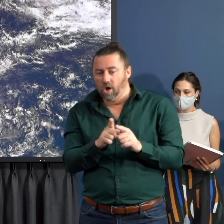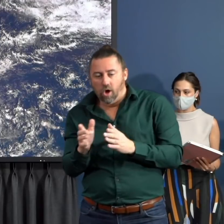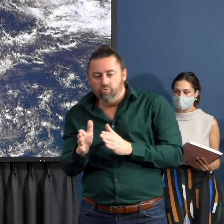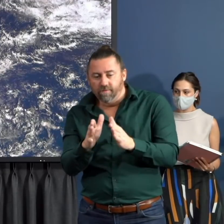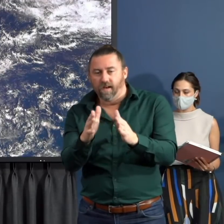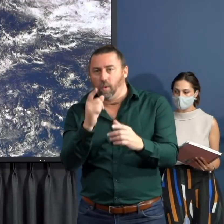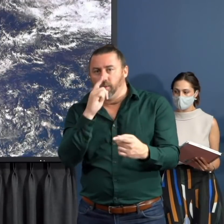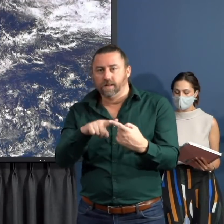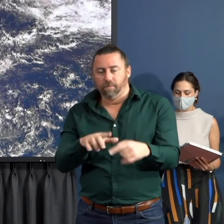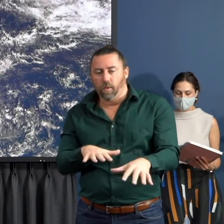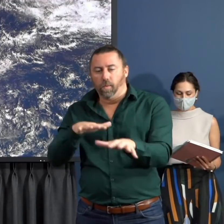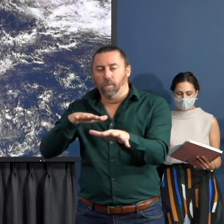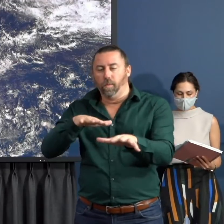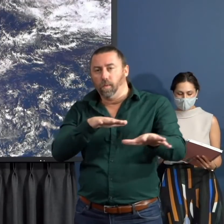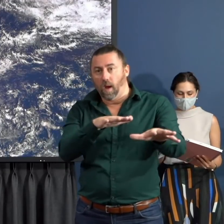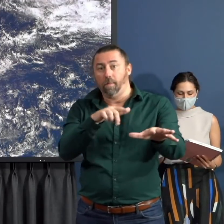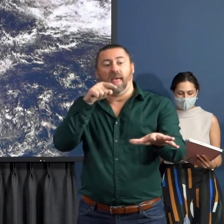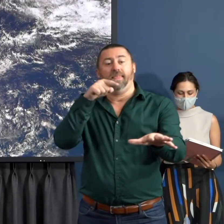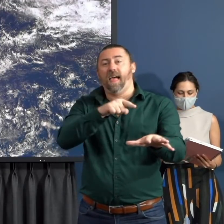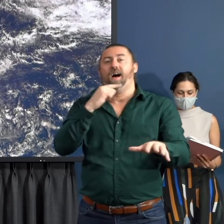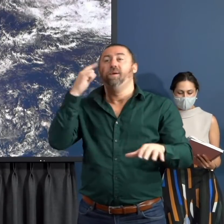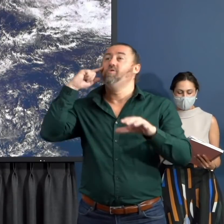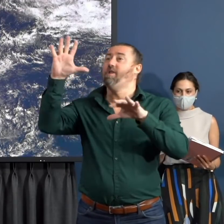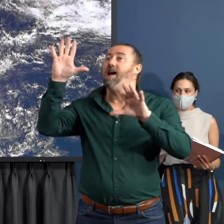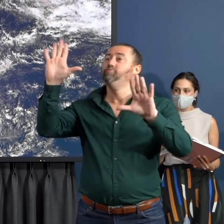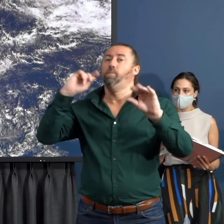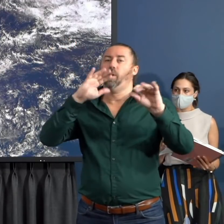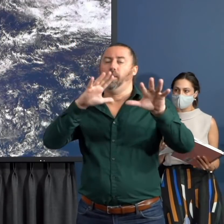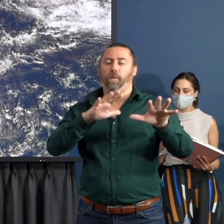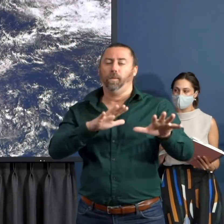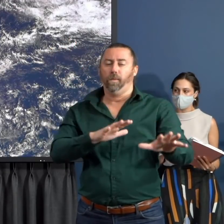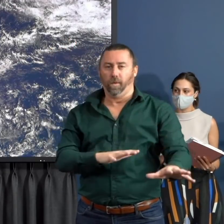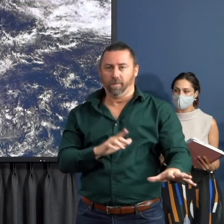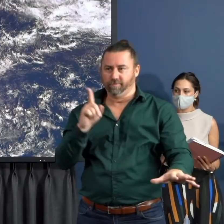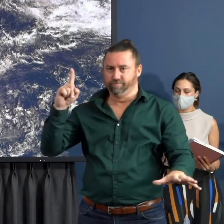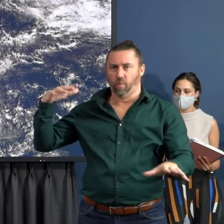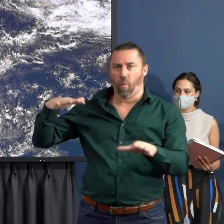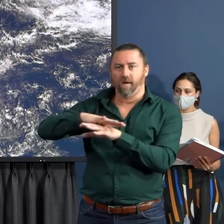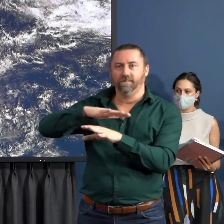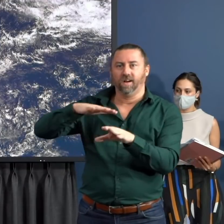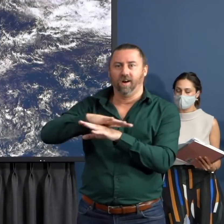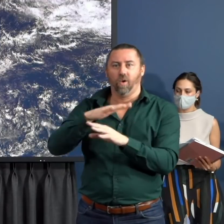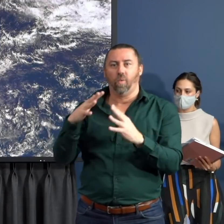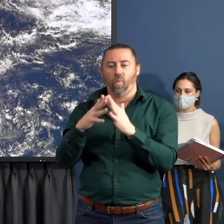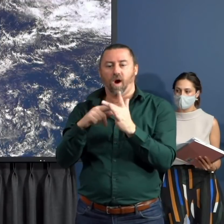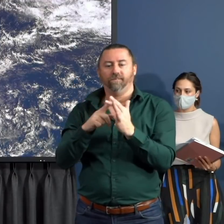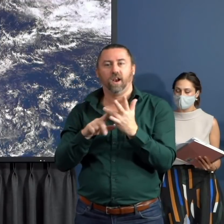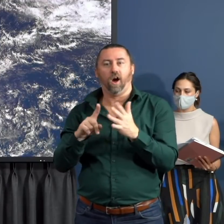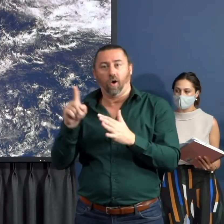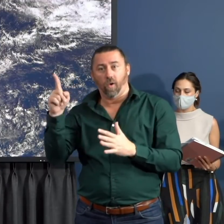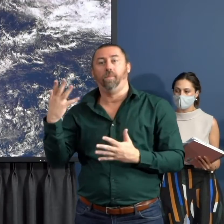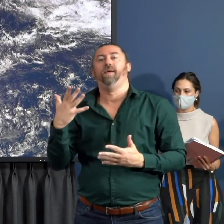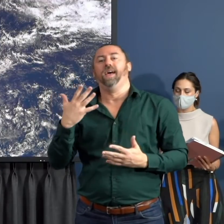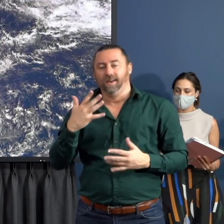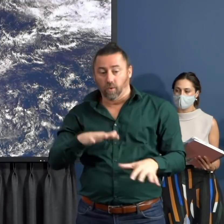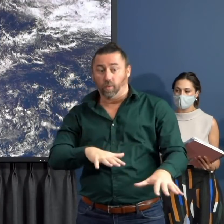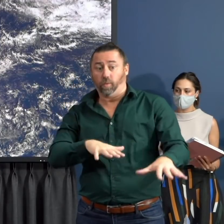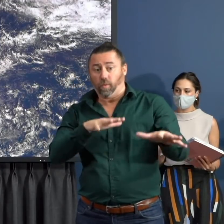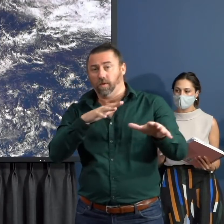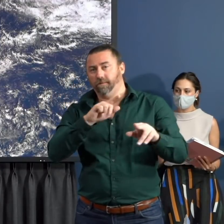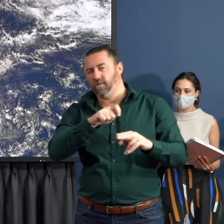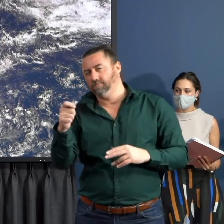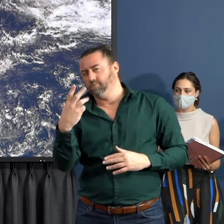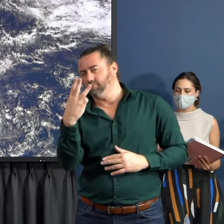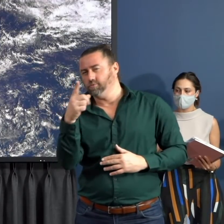system for at least the next 3 to 5 days. In relation to community recovery,